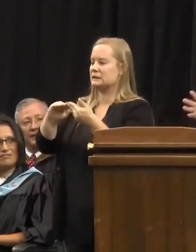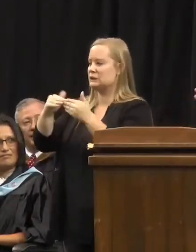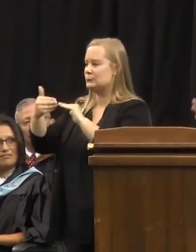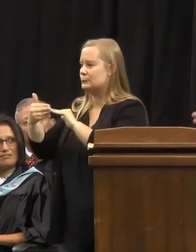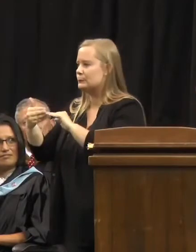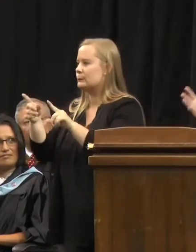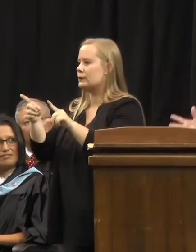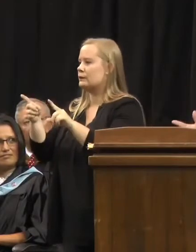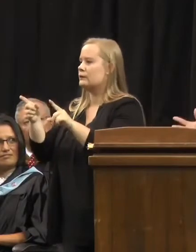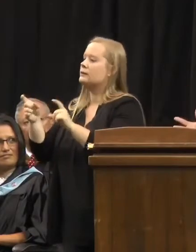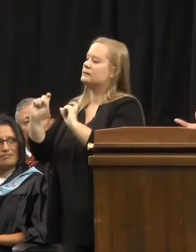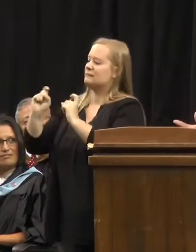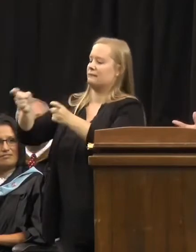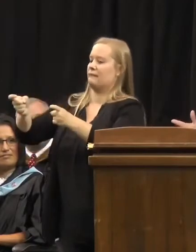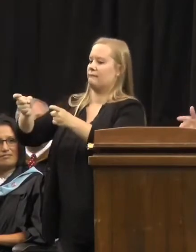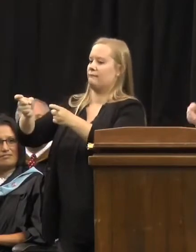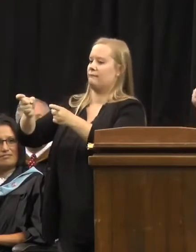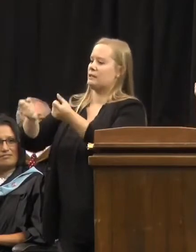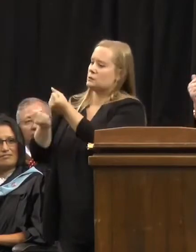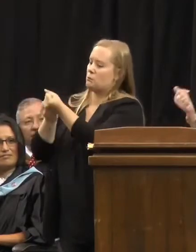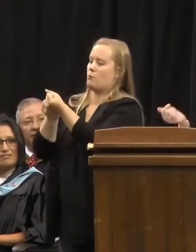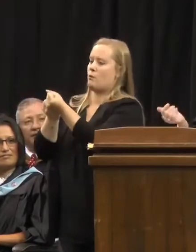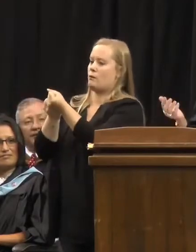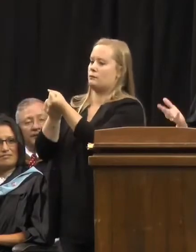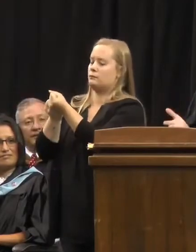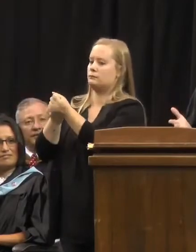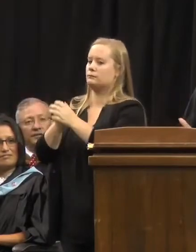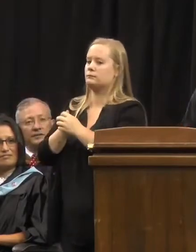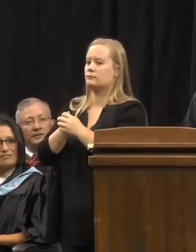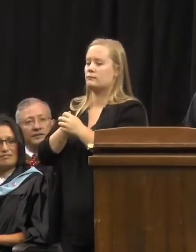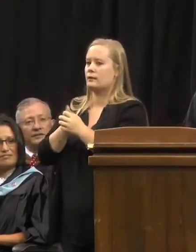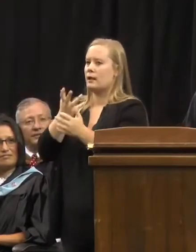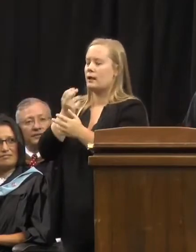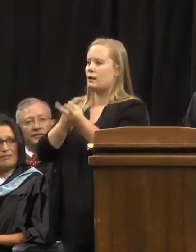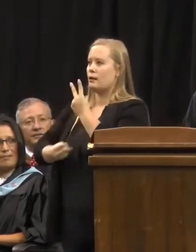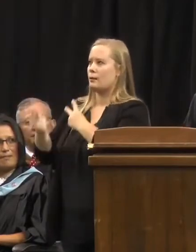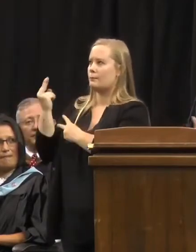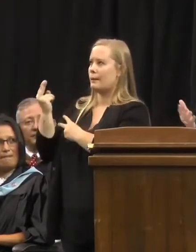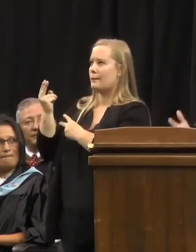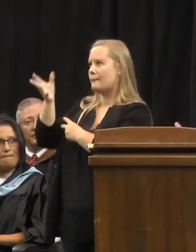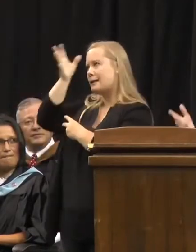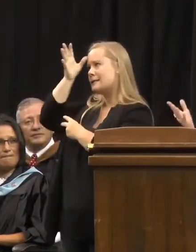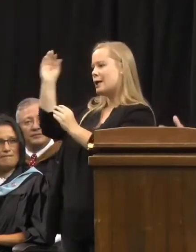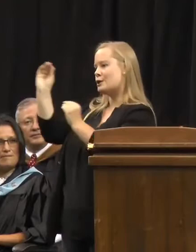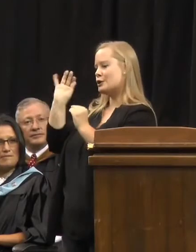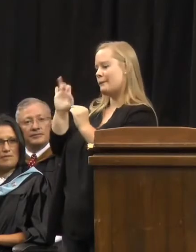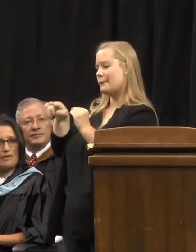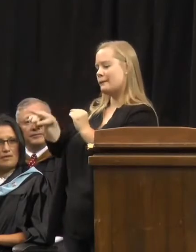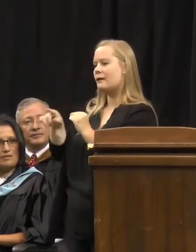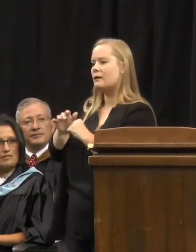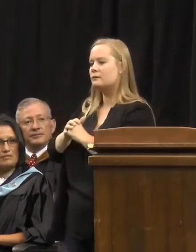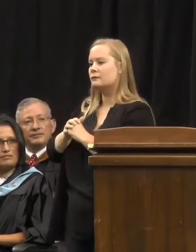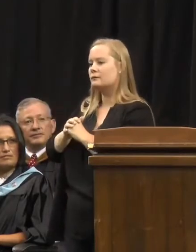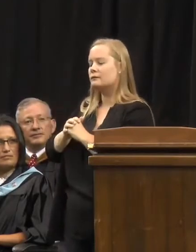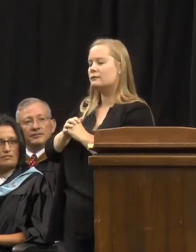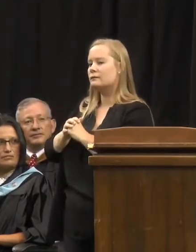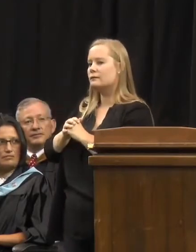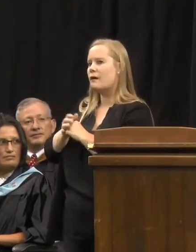community can give back to the community. And it was a reflection of what my dad had taught me. My life would come full